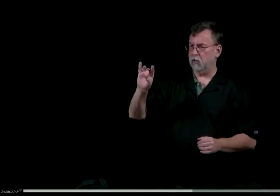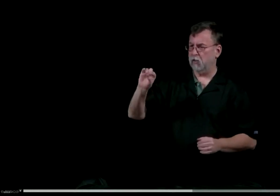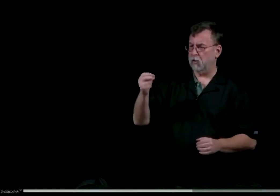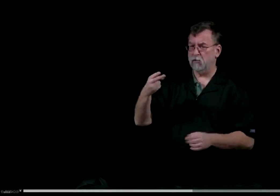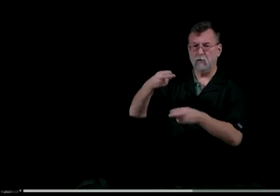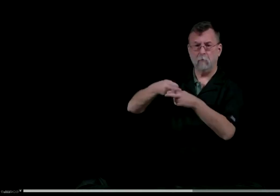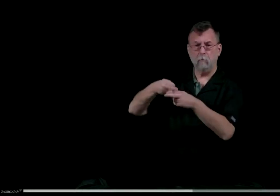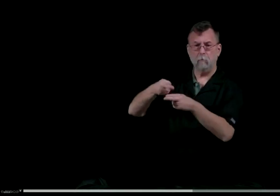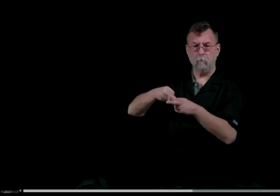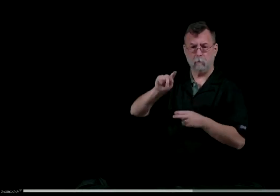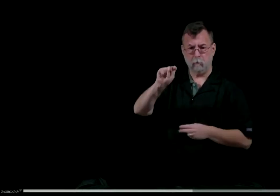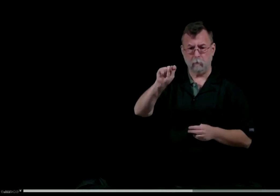Like a long time ago when I was,